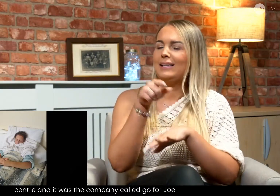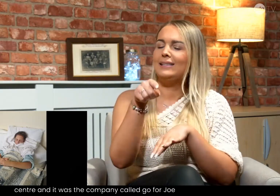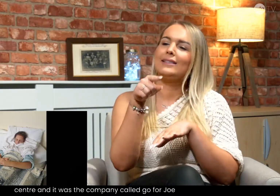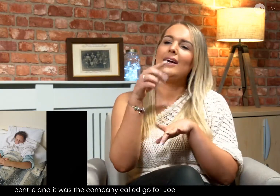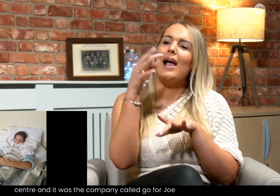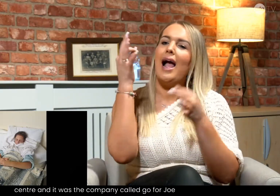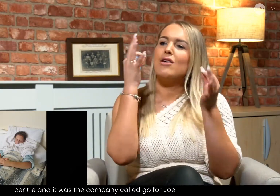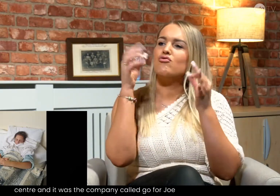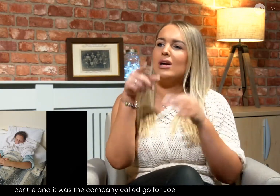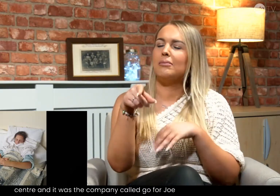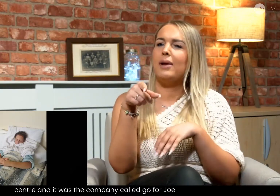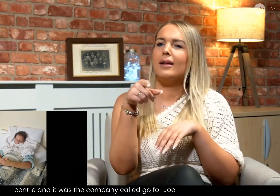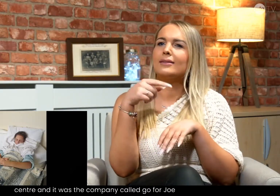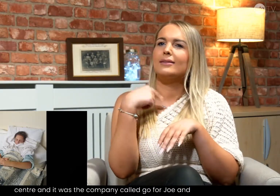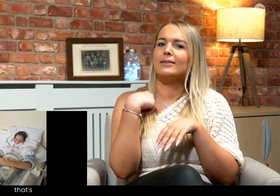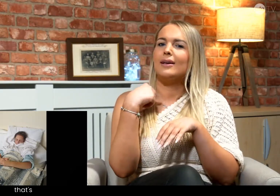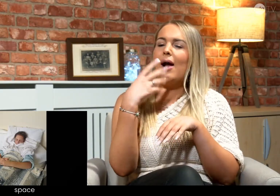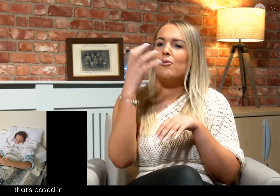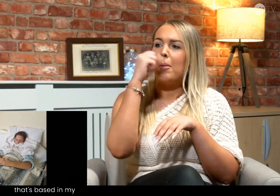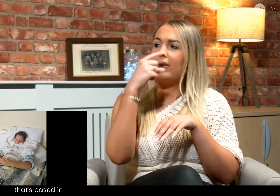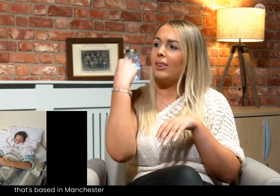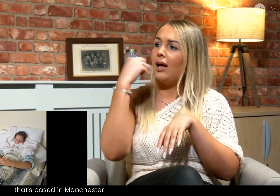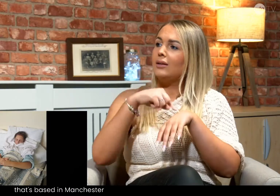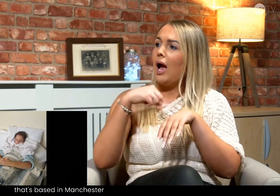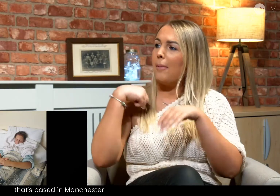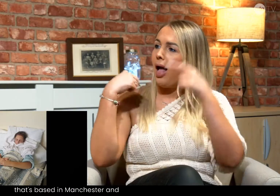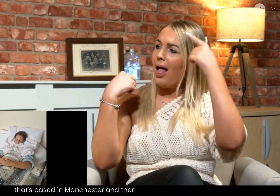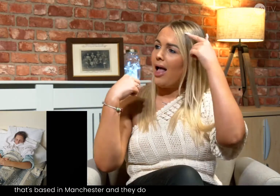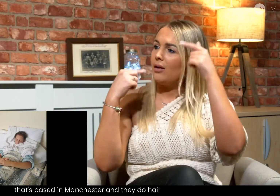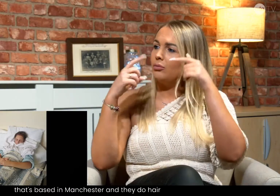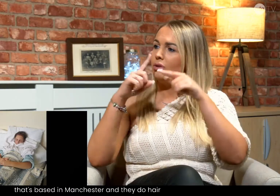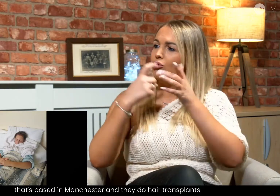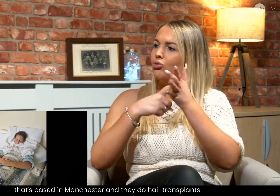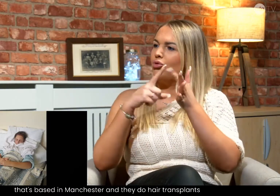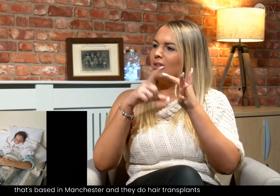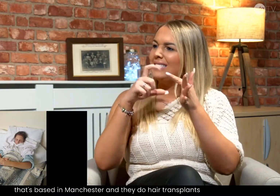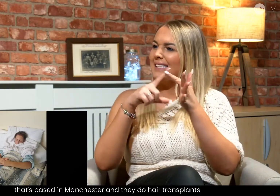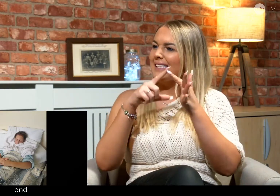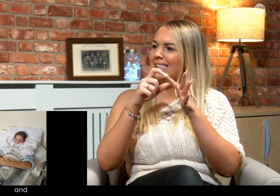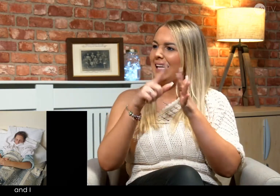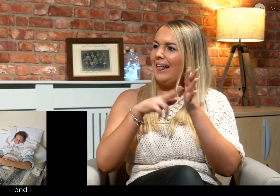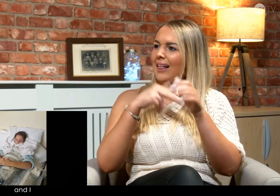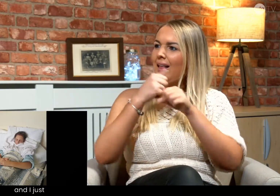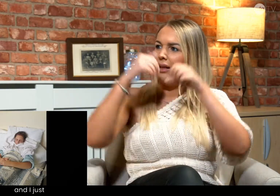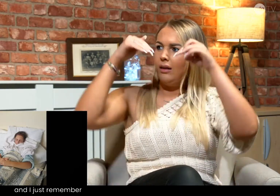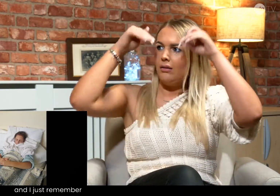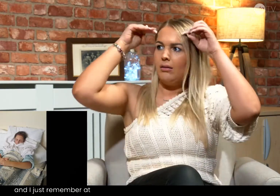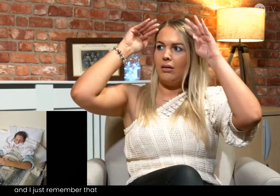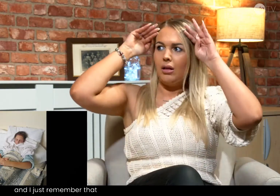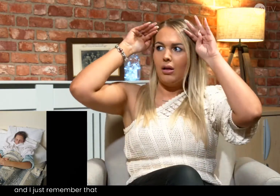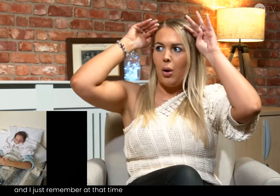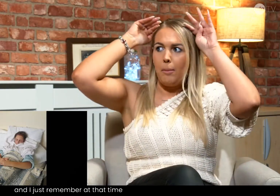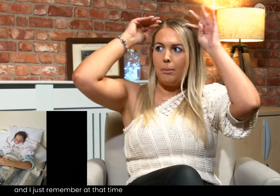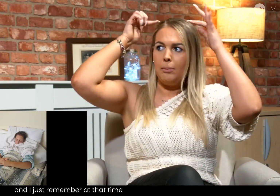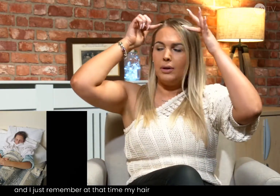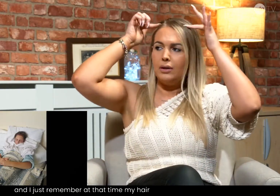and that's based in Manchester, and they do hair transplants. And I just remember at that time my hair had started to recede,